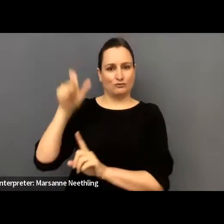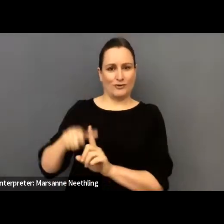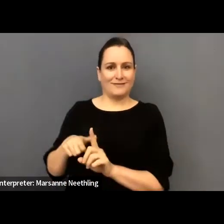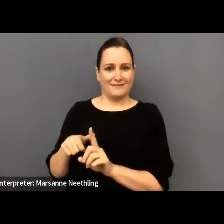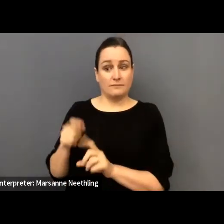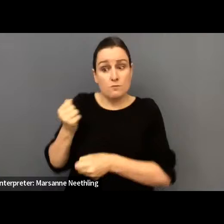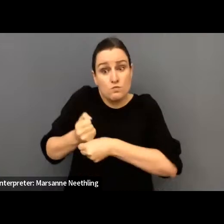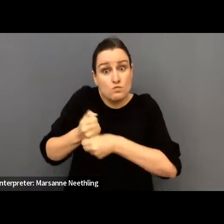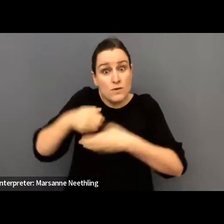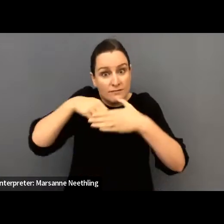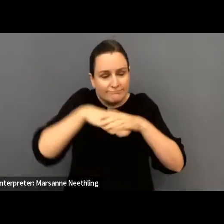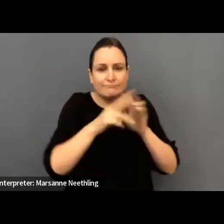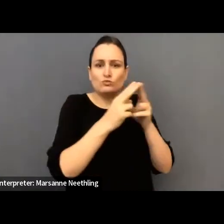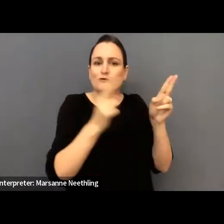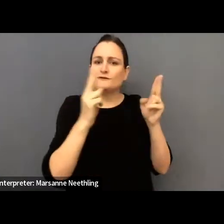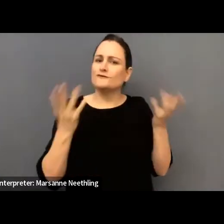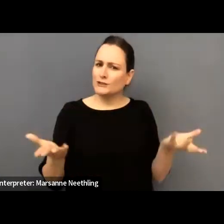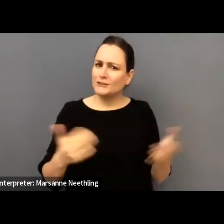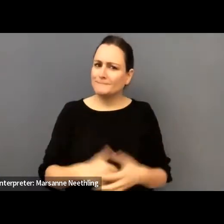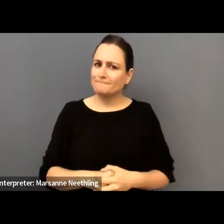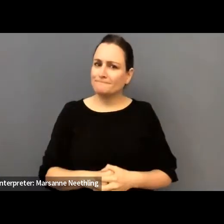point.